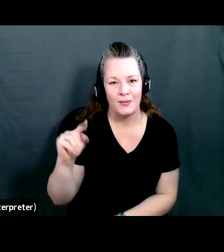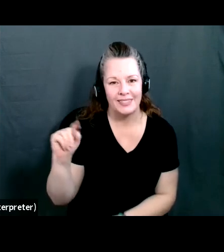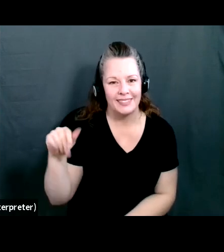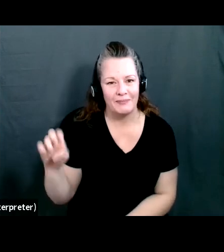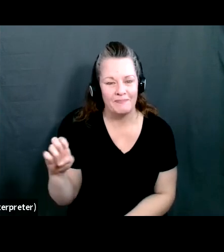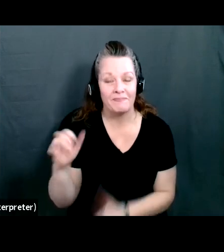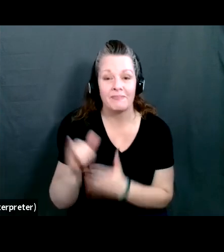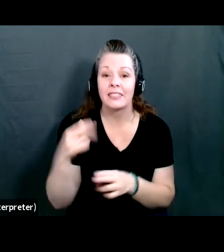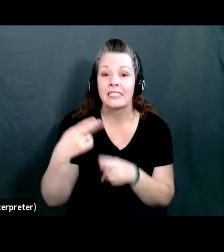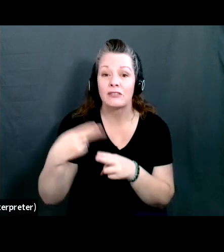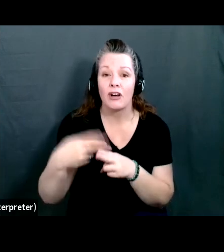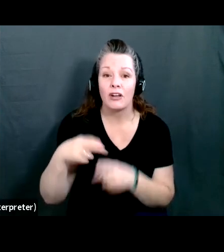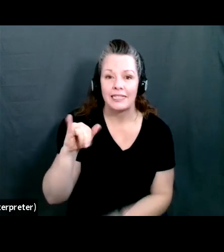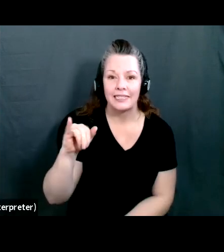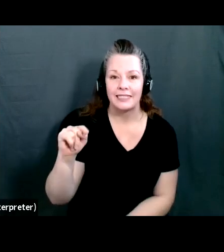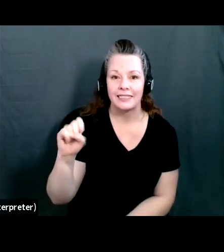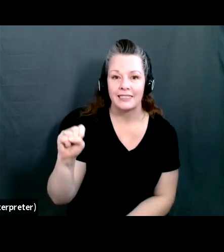And this is called It's a Demo.